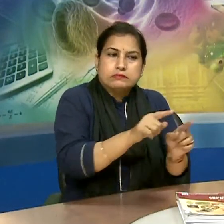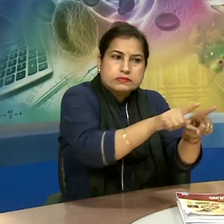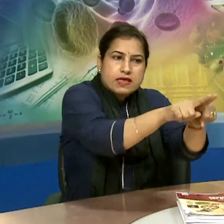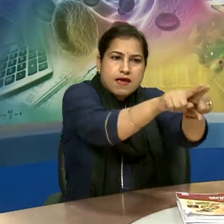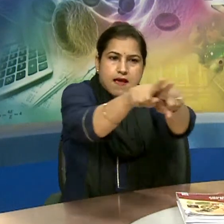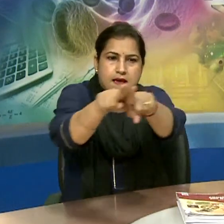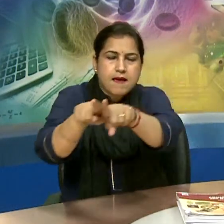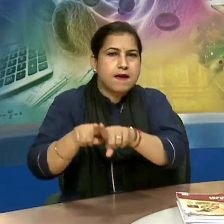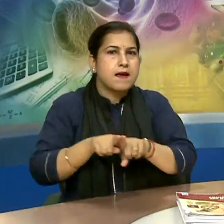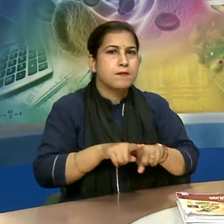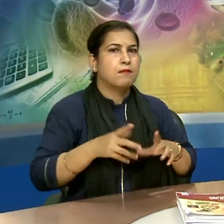accurate way.